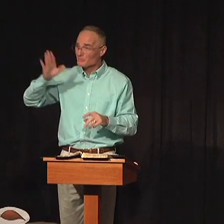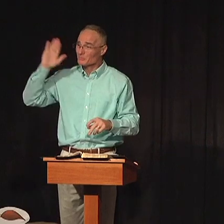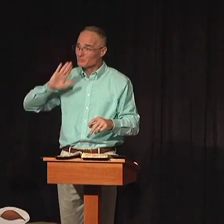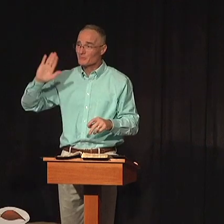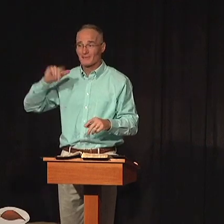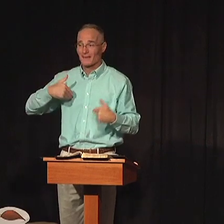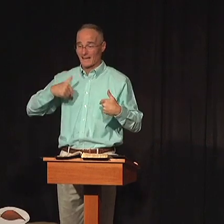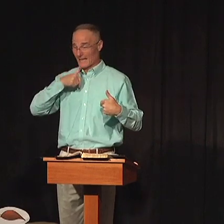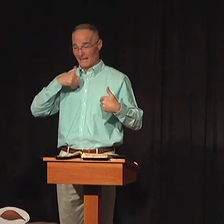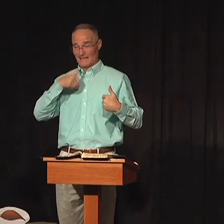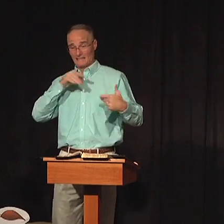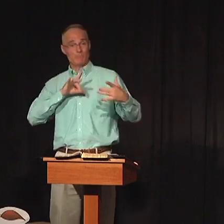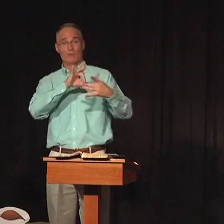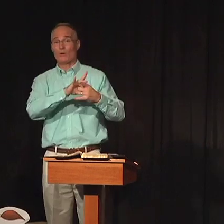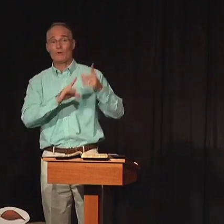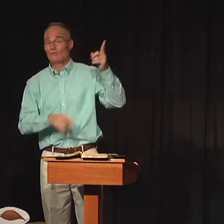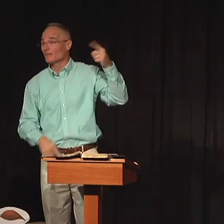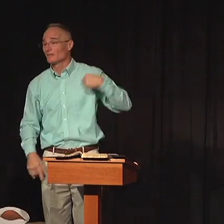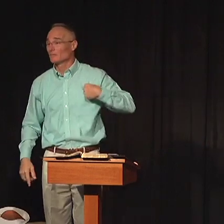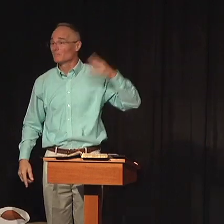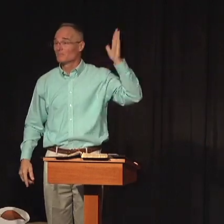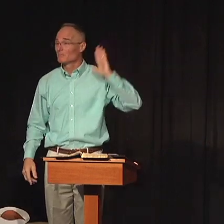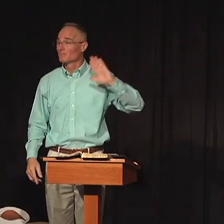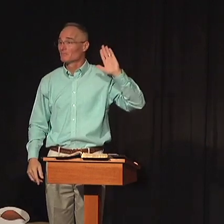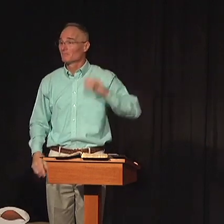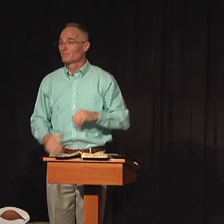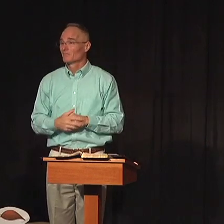tell people, you know, that once I didn't belong. I didn't.